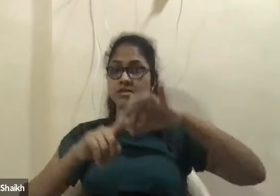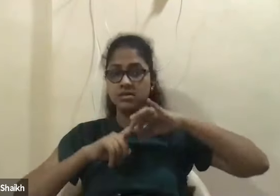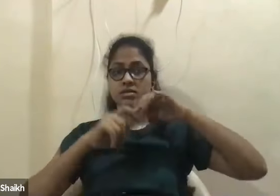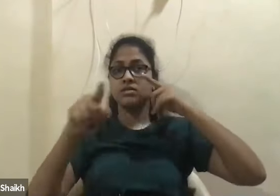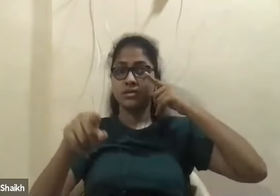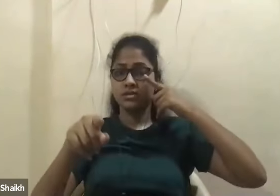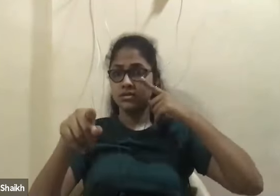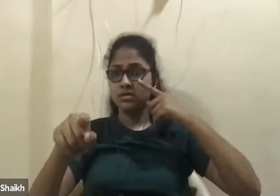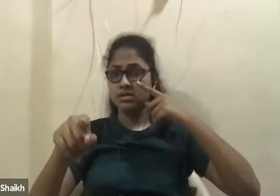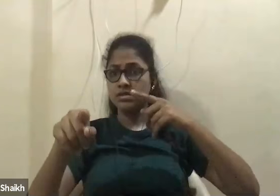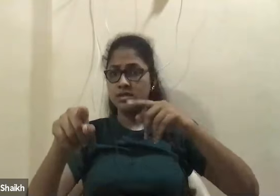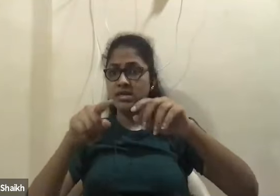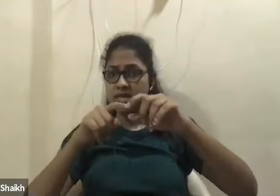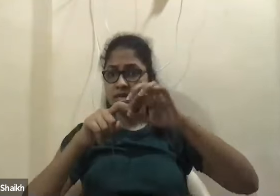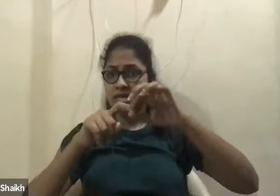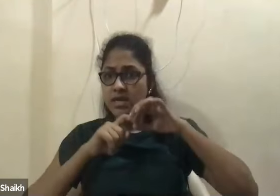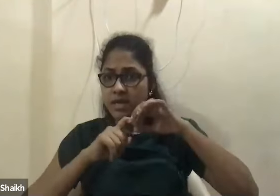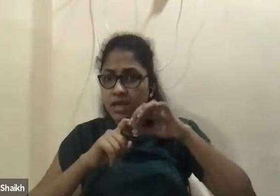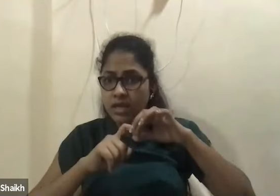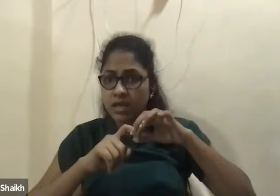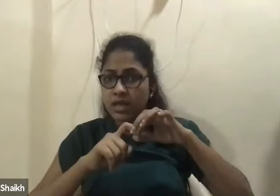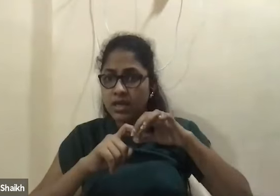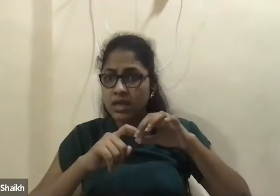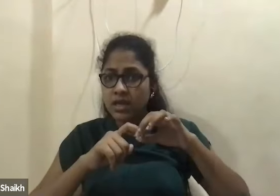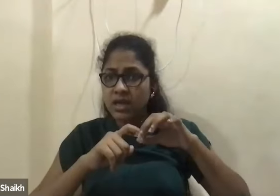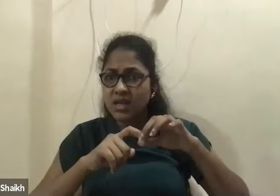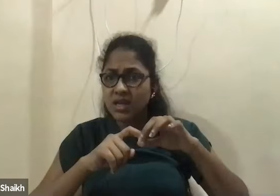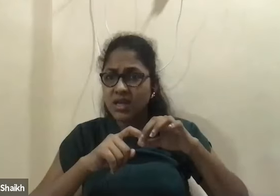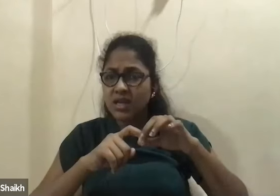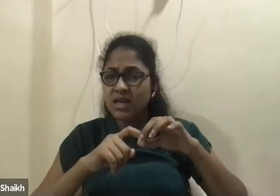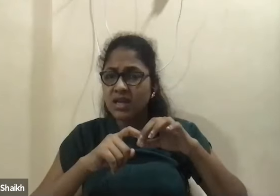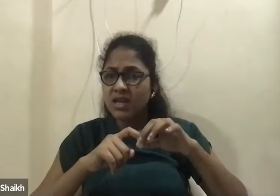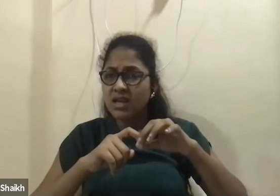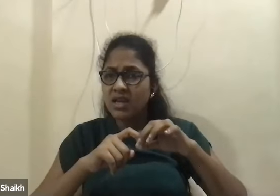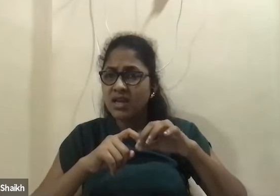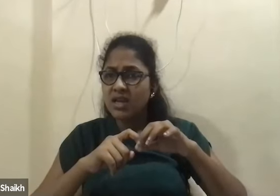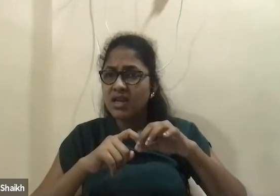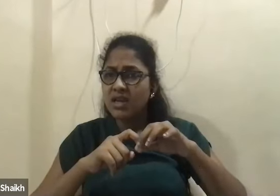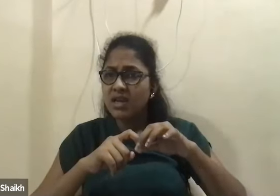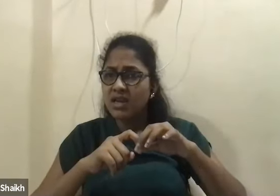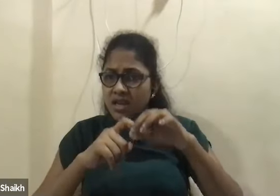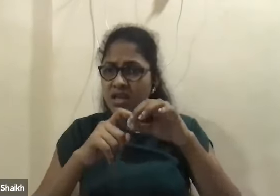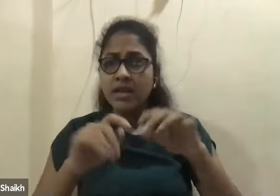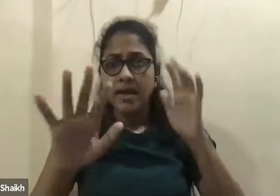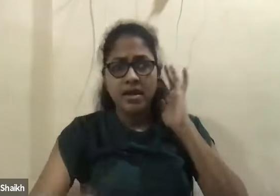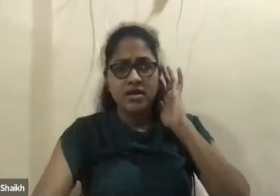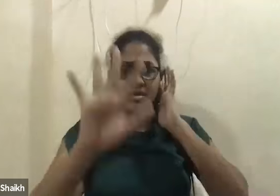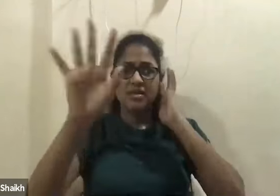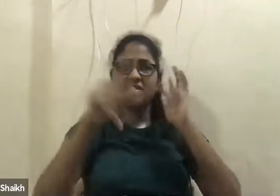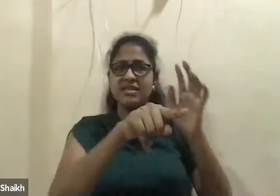I just have a question. Yes. Supposing you create a trust and you create a trustee also, there's a trustee. Supposing the trustee doesn't behave the